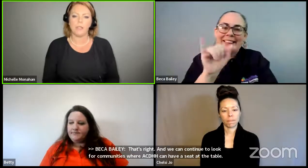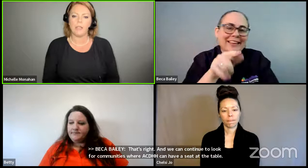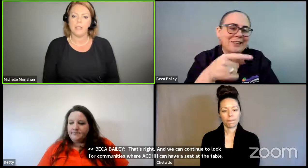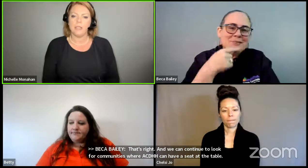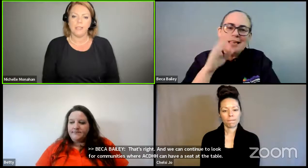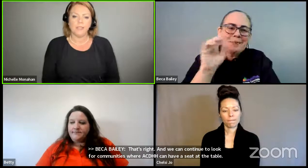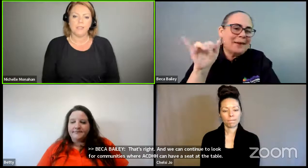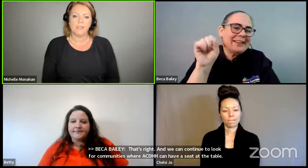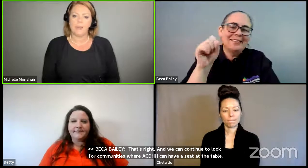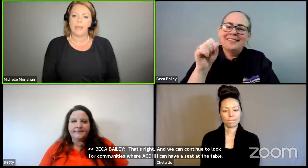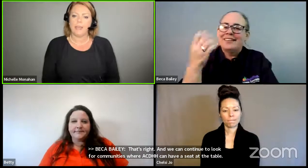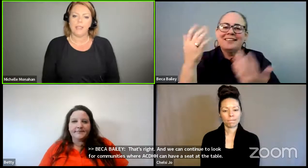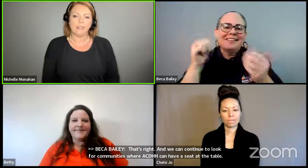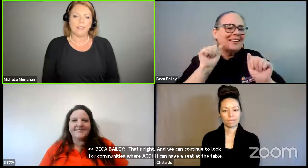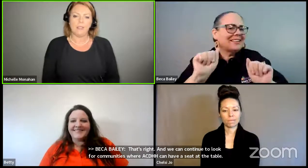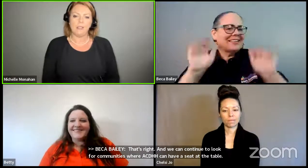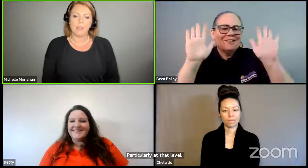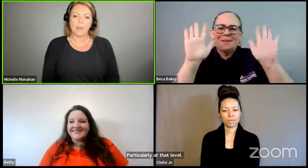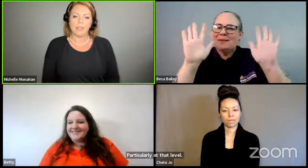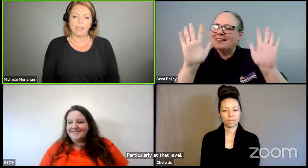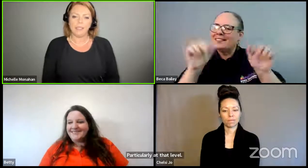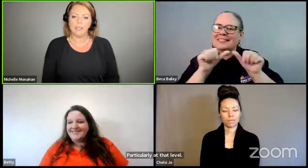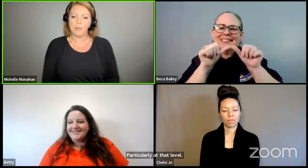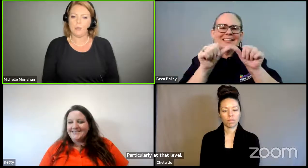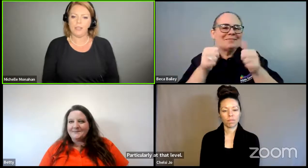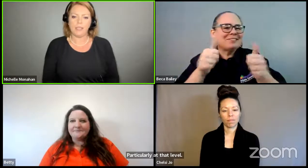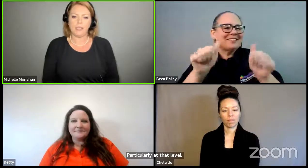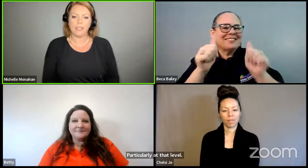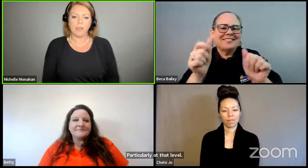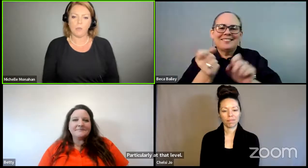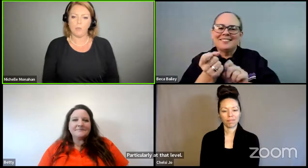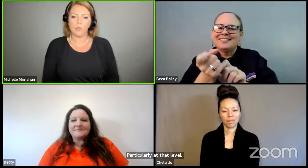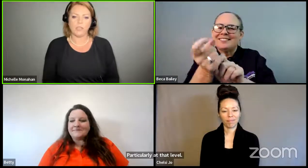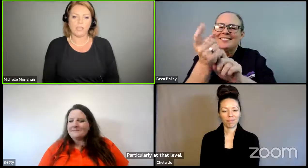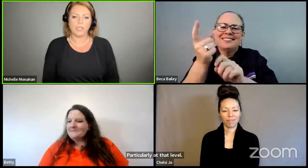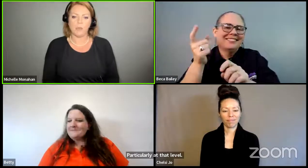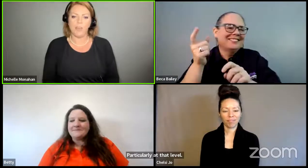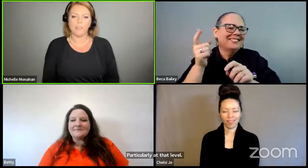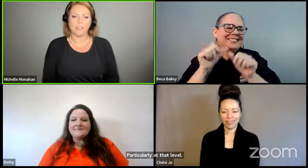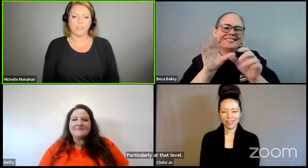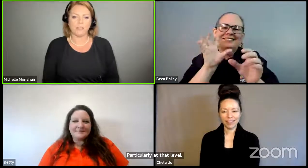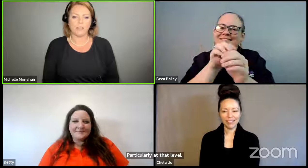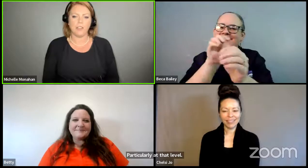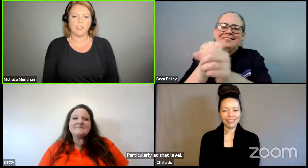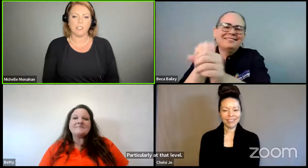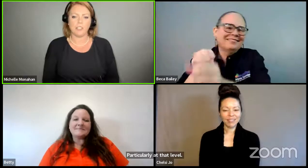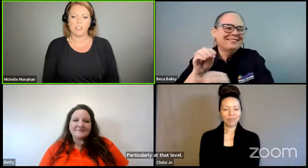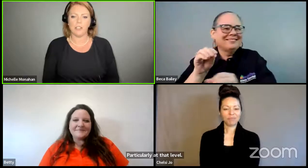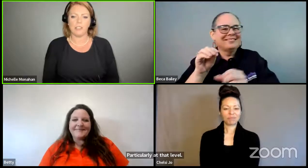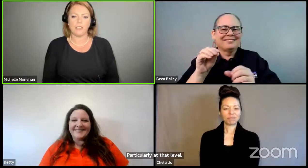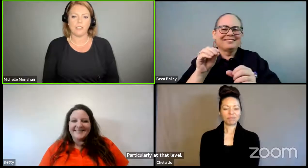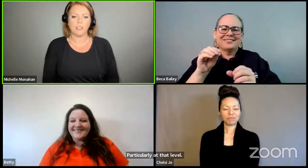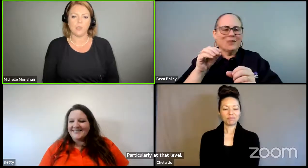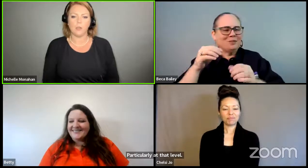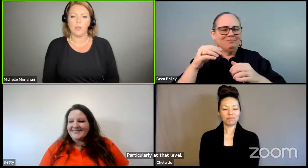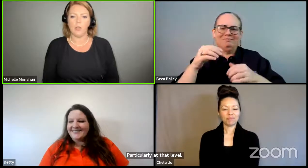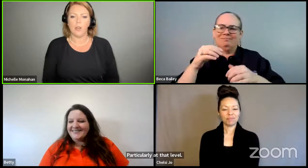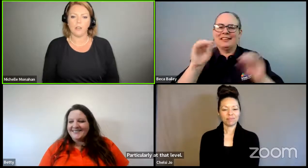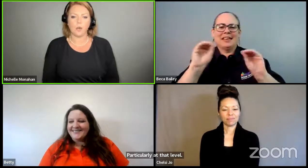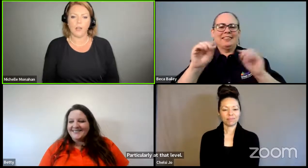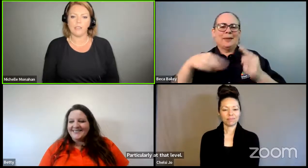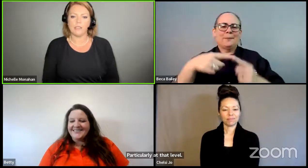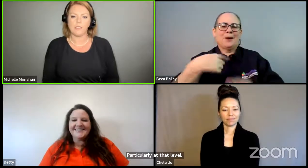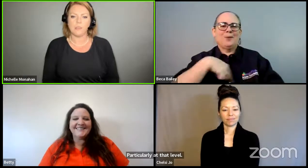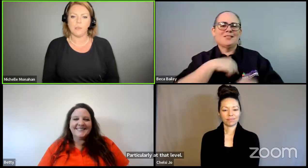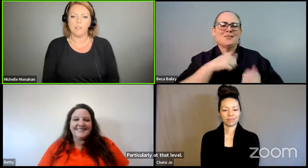level. So yeah, like you said, Betty, we're not going to give up. We'll just keep after it year after year and continue